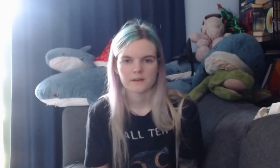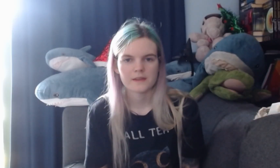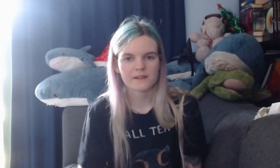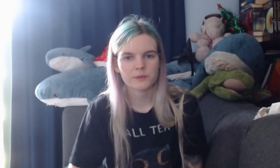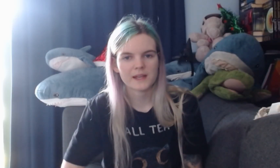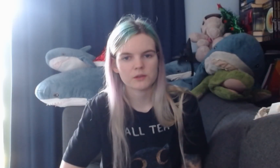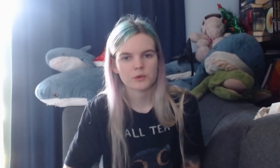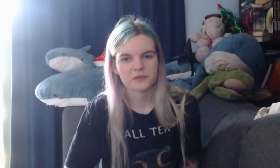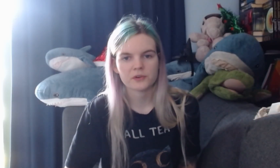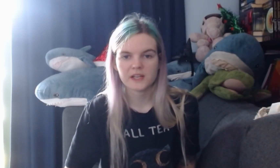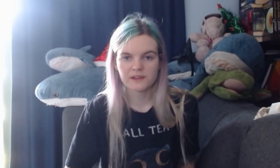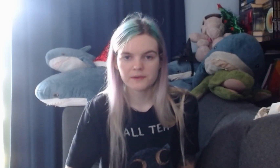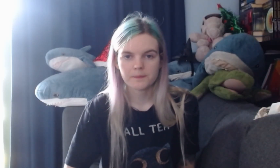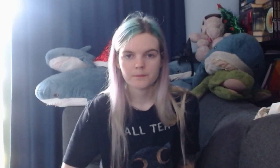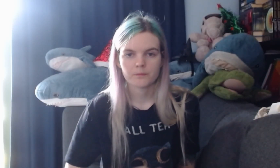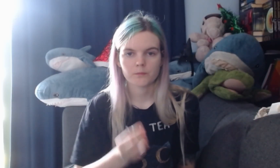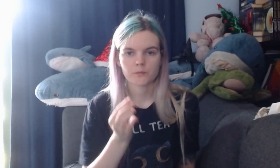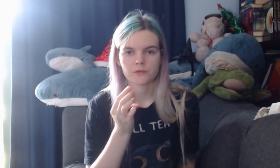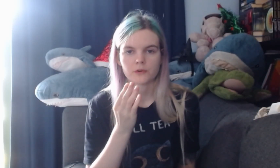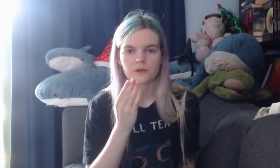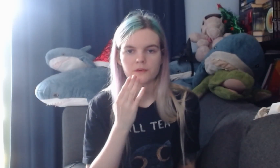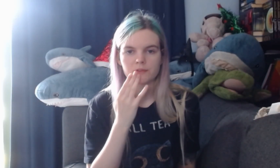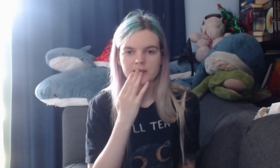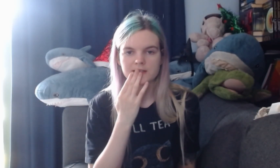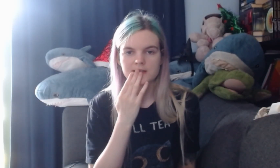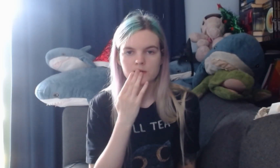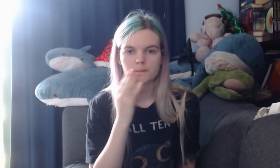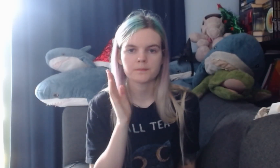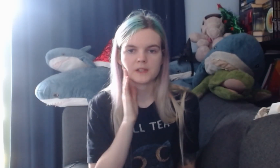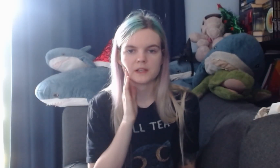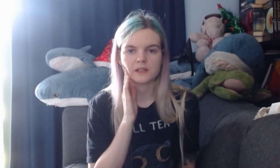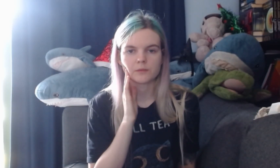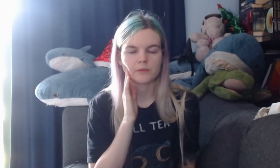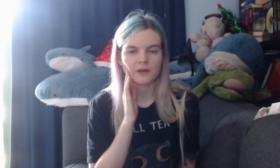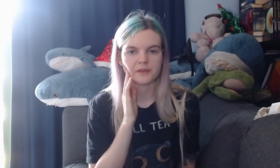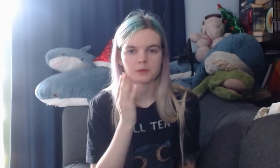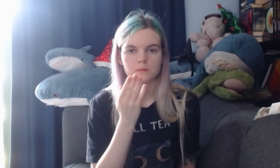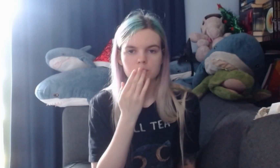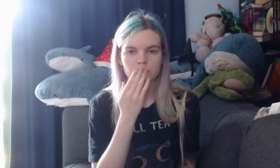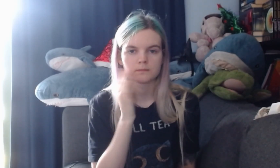next we get the word for kiss. First fingers here and then here, very simple.